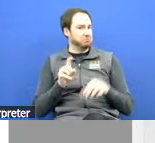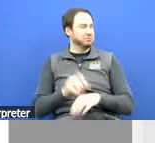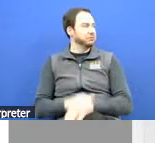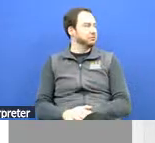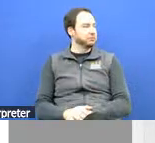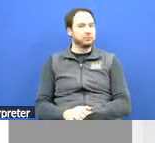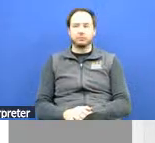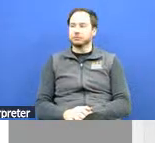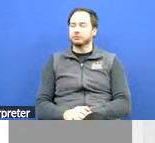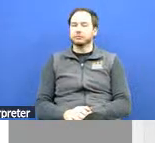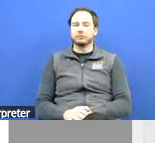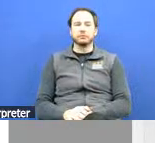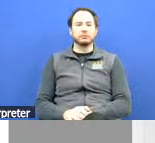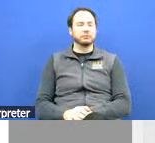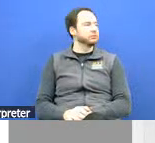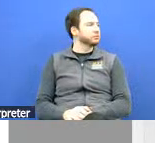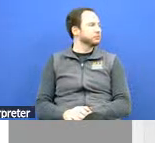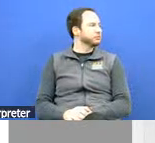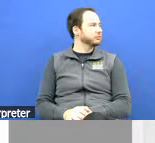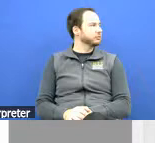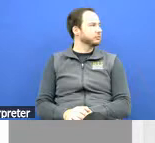We cover